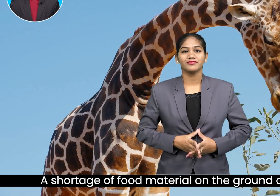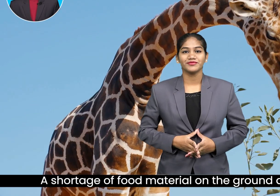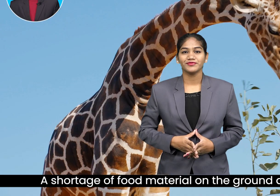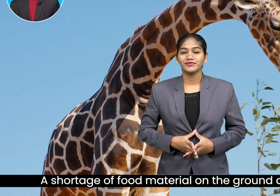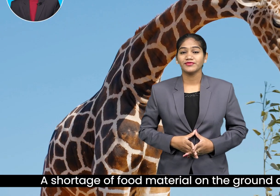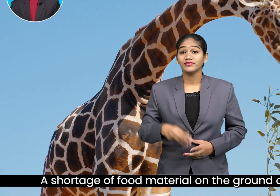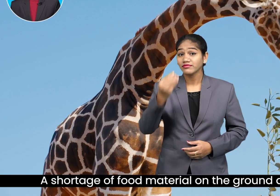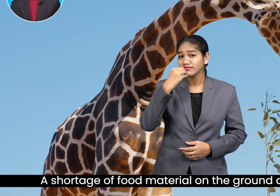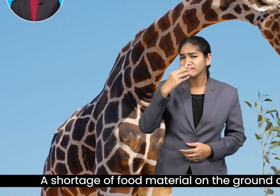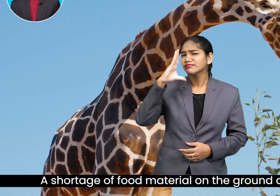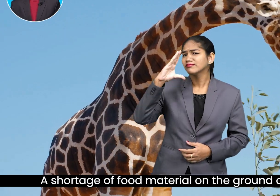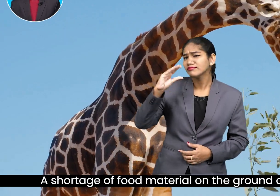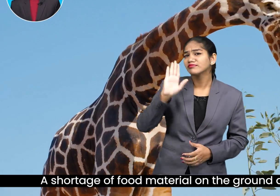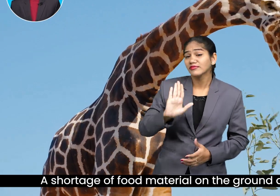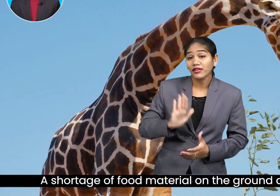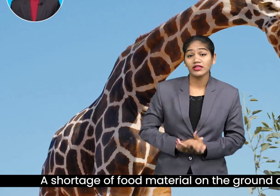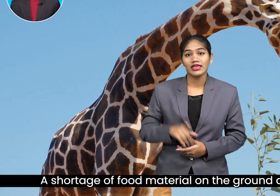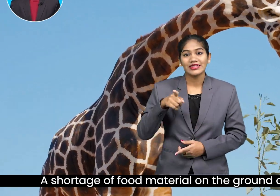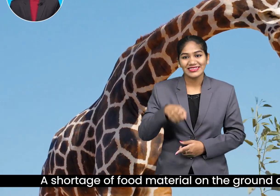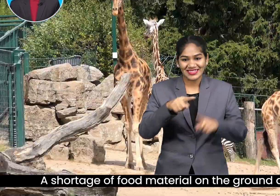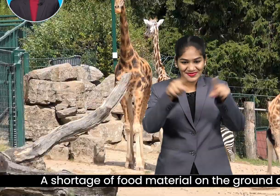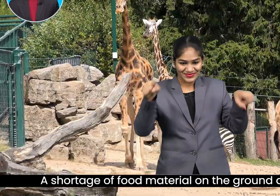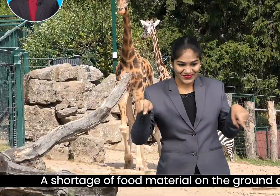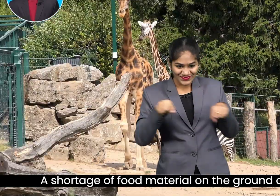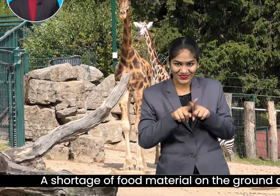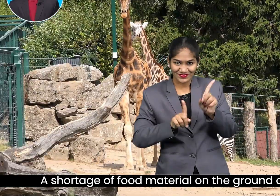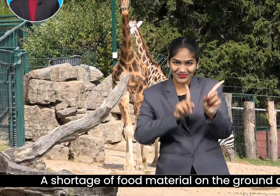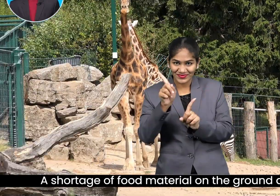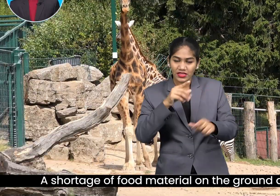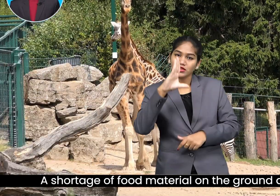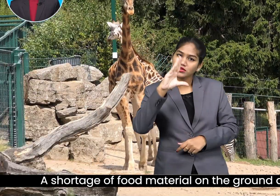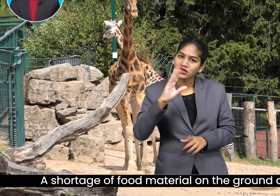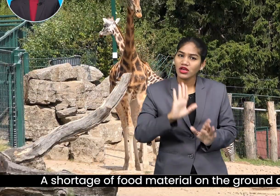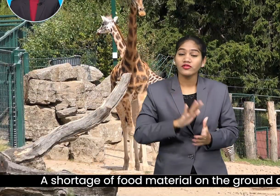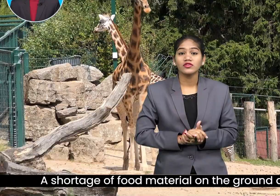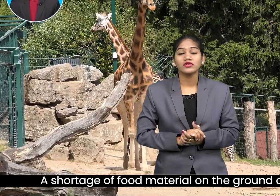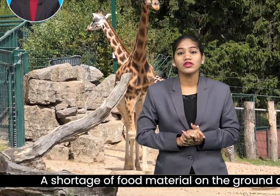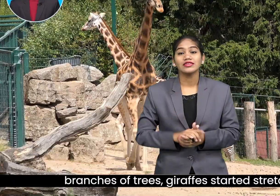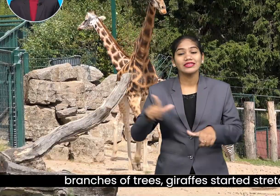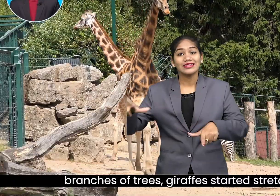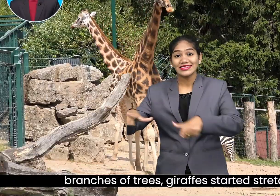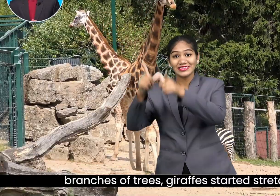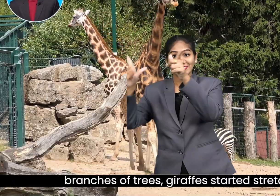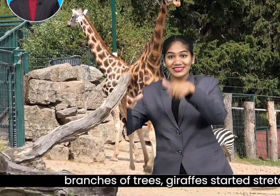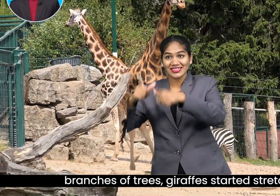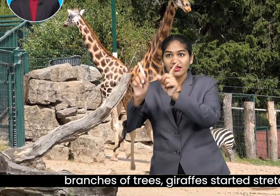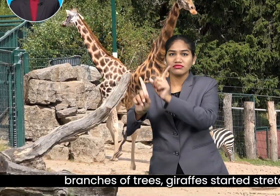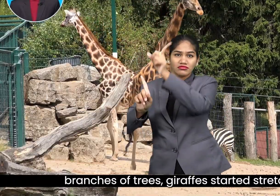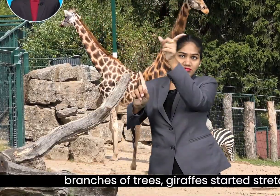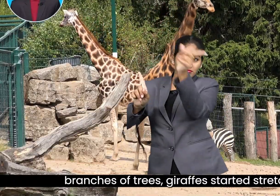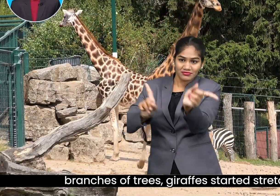A shortage of food material on the ground and to reach the lower branches of